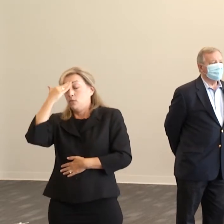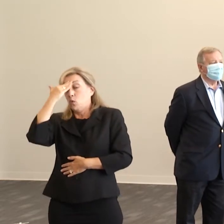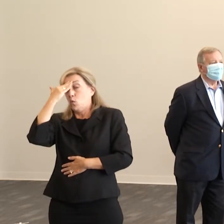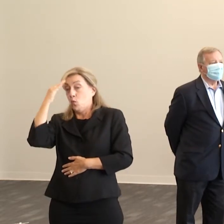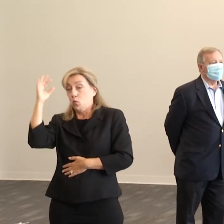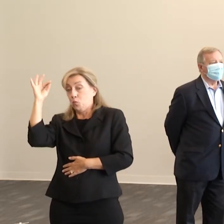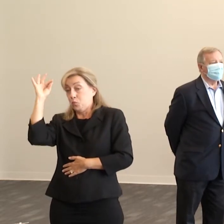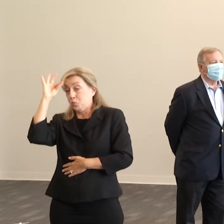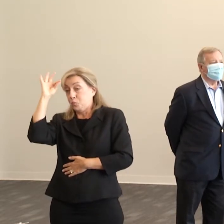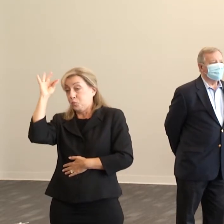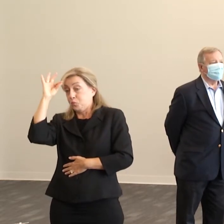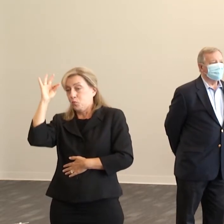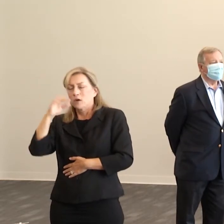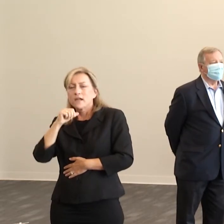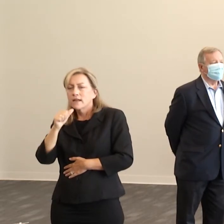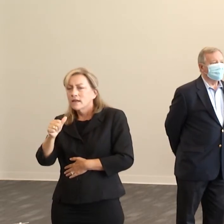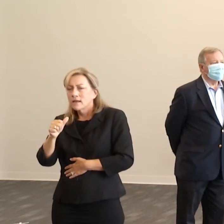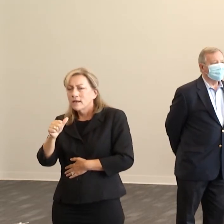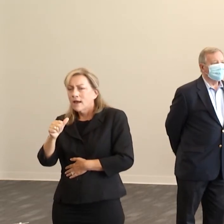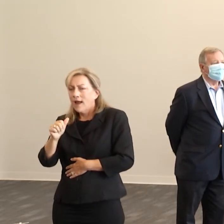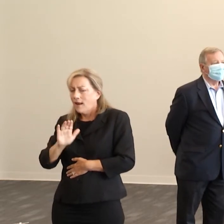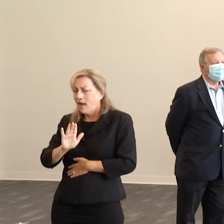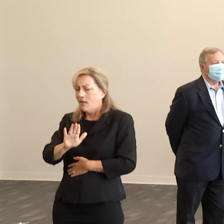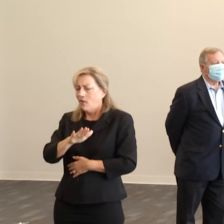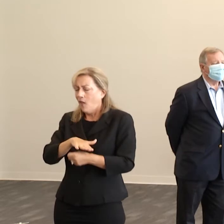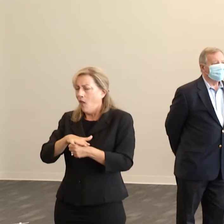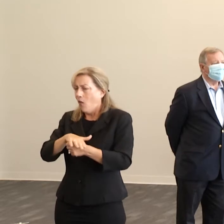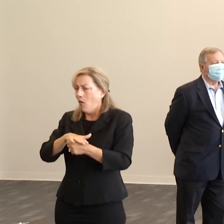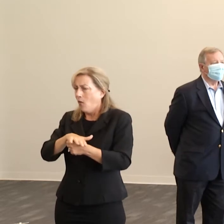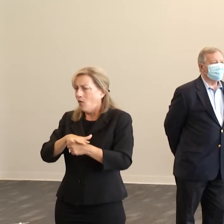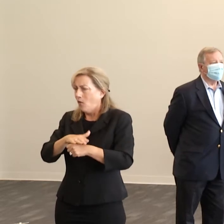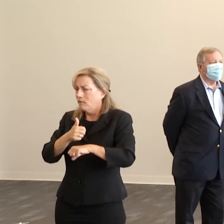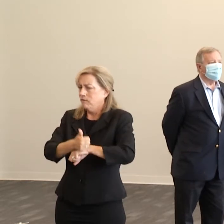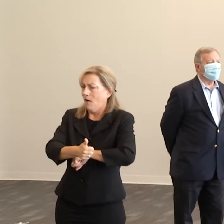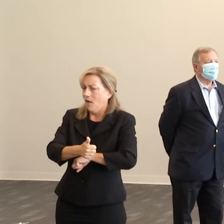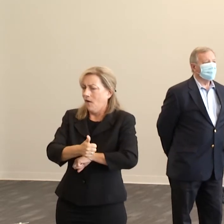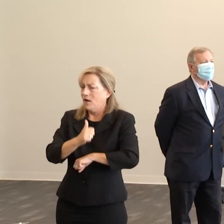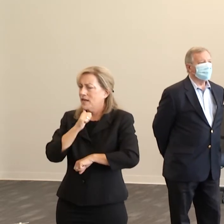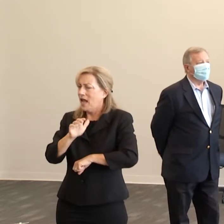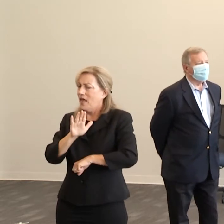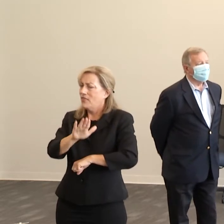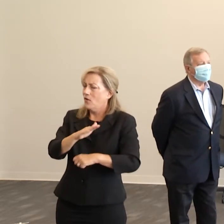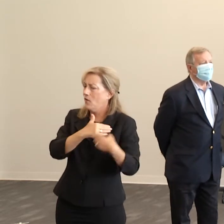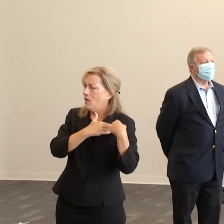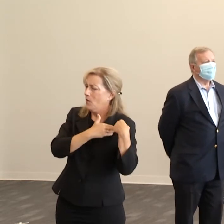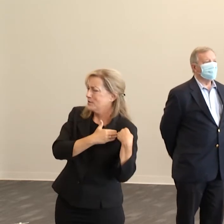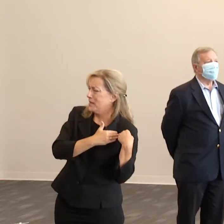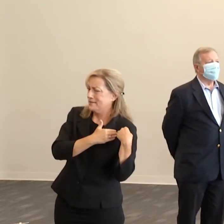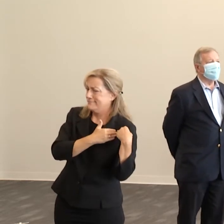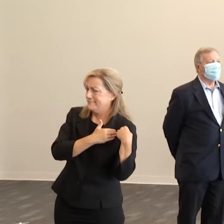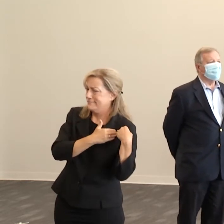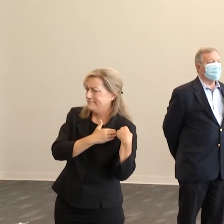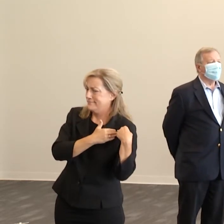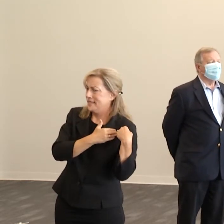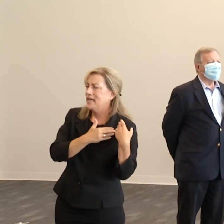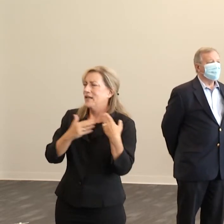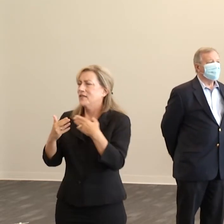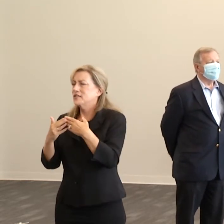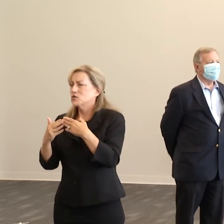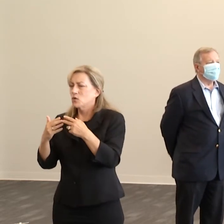that it wasn't their fault, it wasn't ineptness on their part. This was a